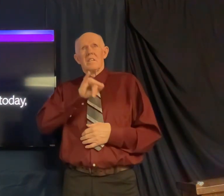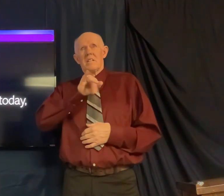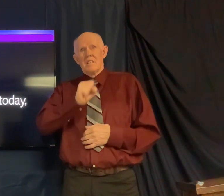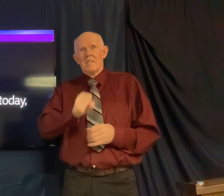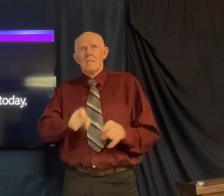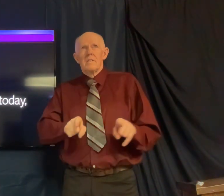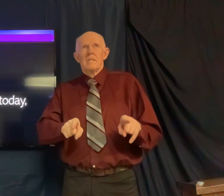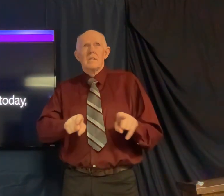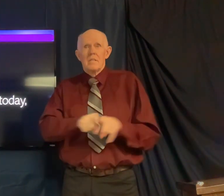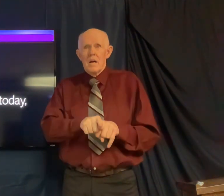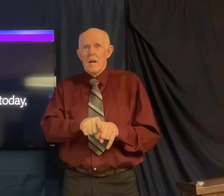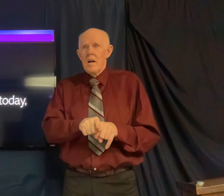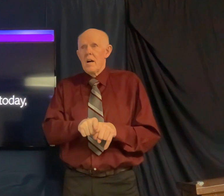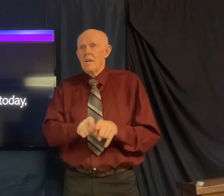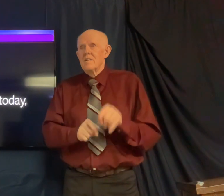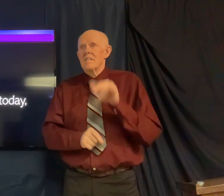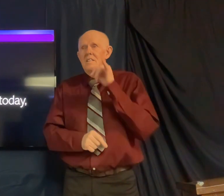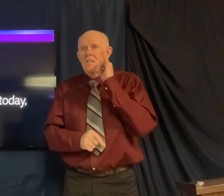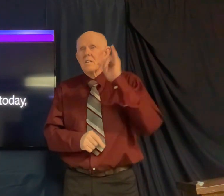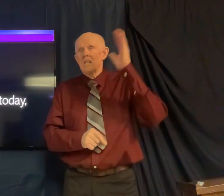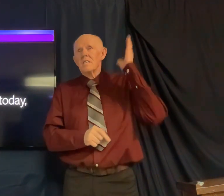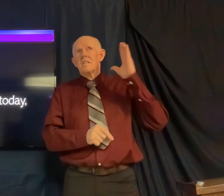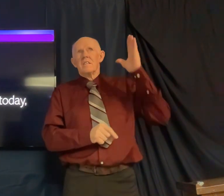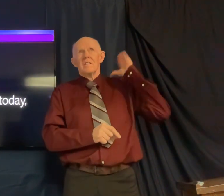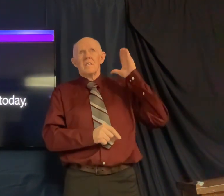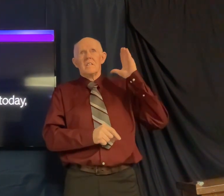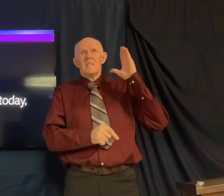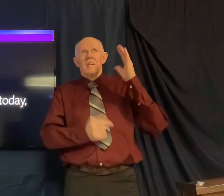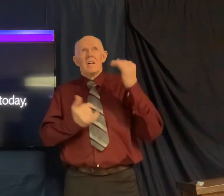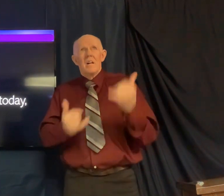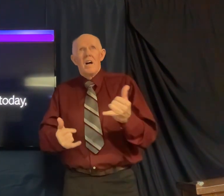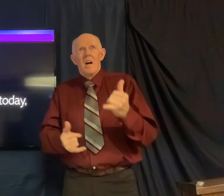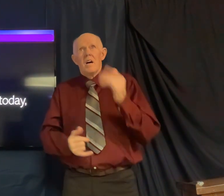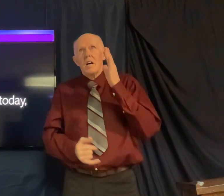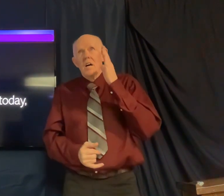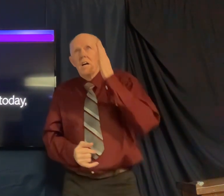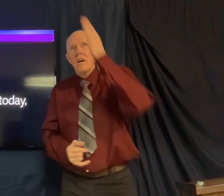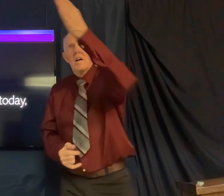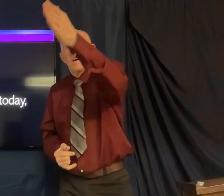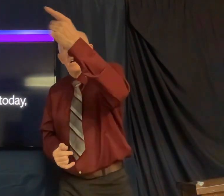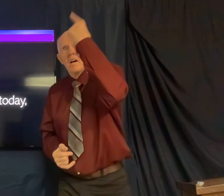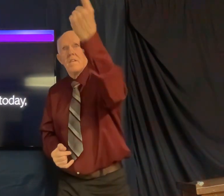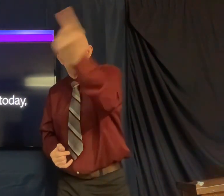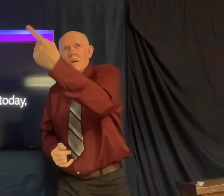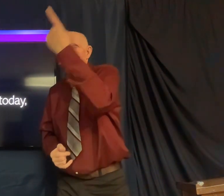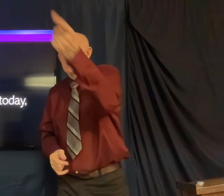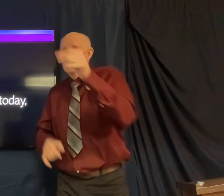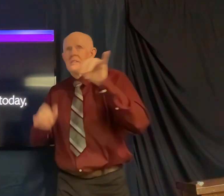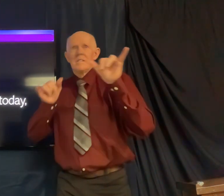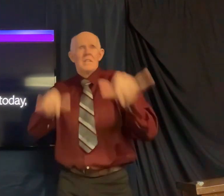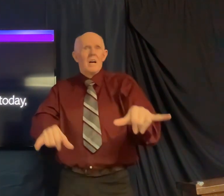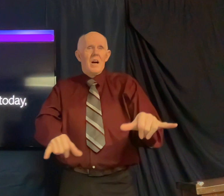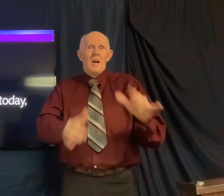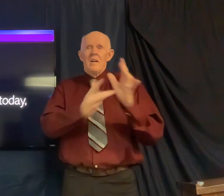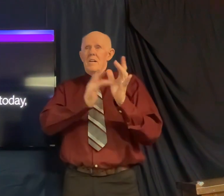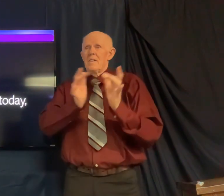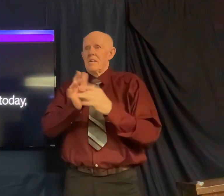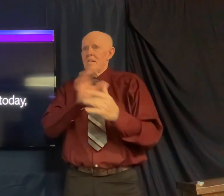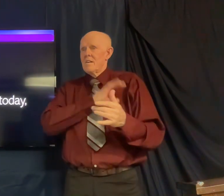Hebrews 13:8. Jesus Christ is the same yesterday, today, and forever. He is the same.